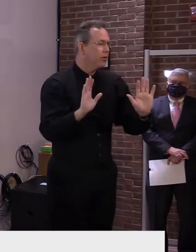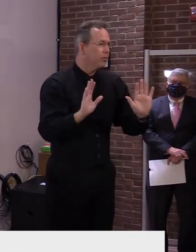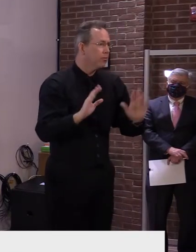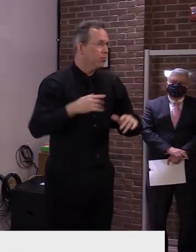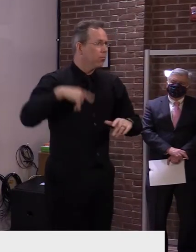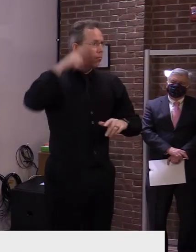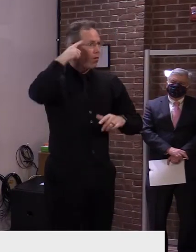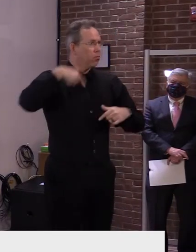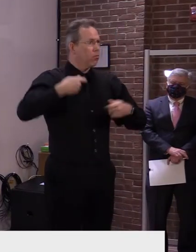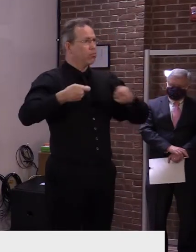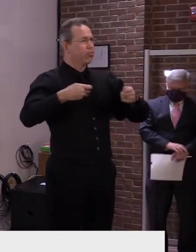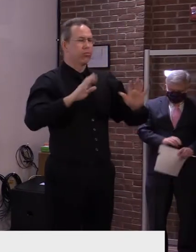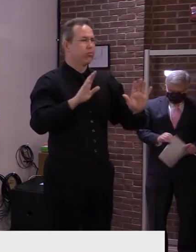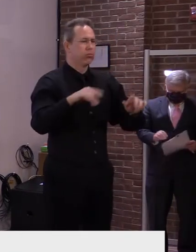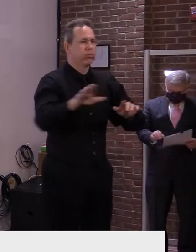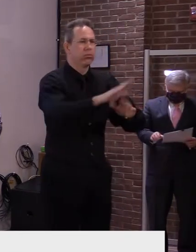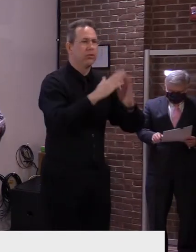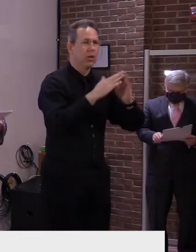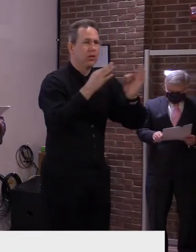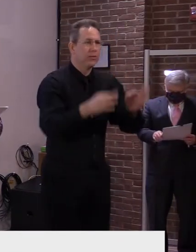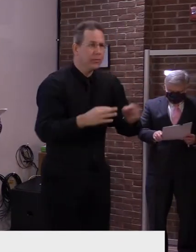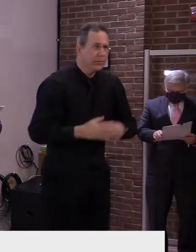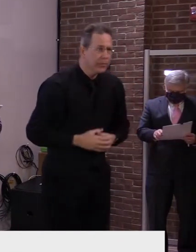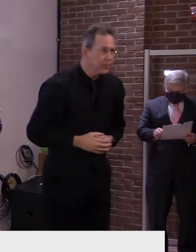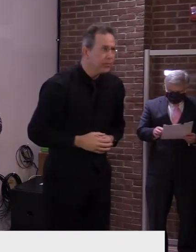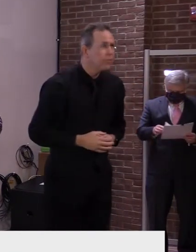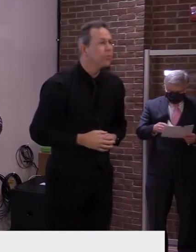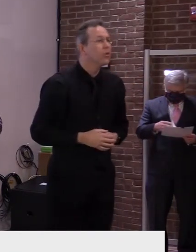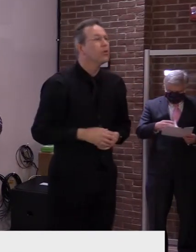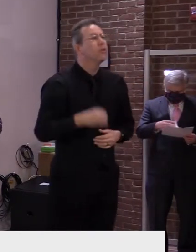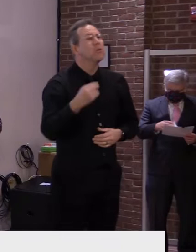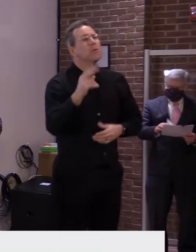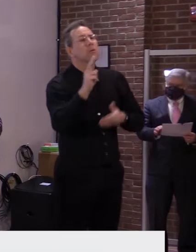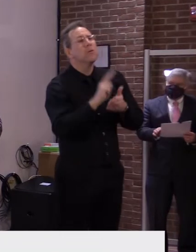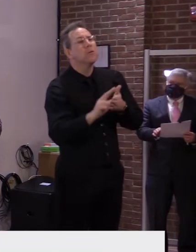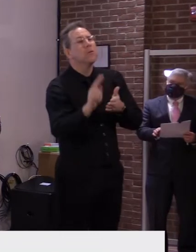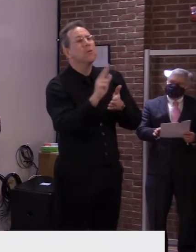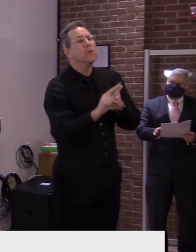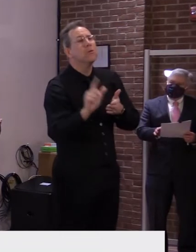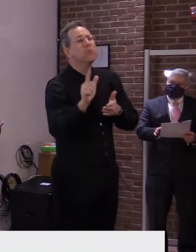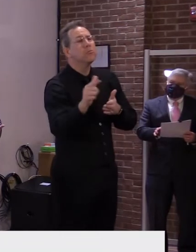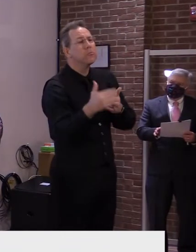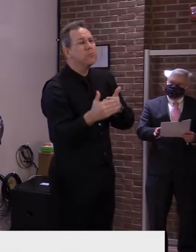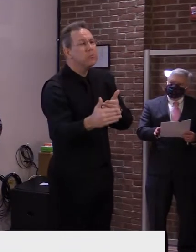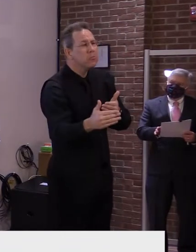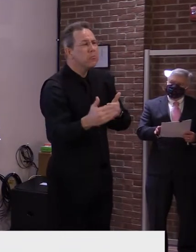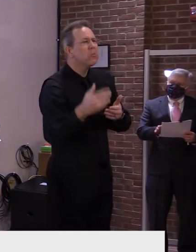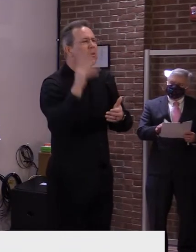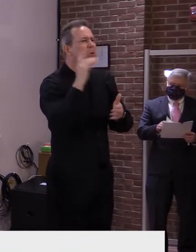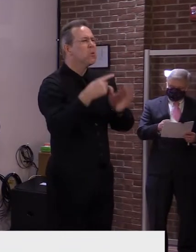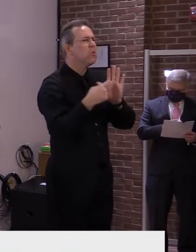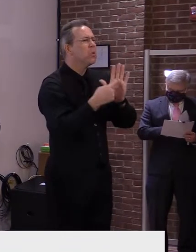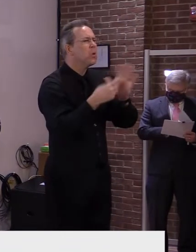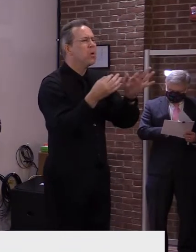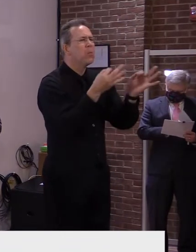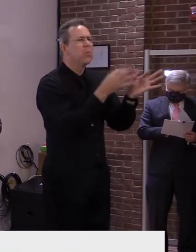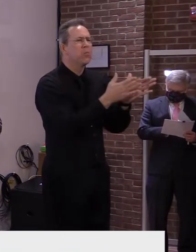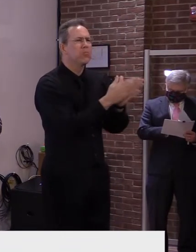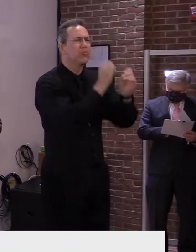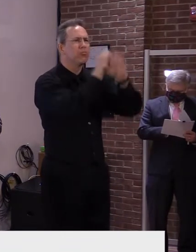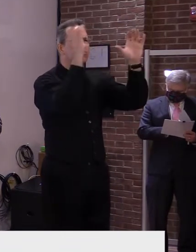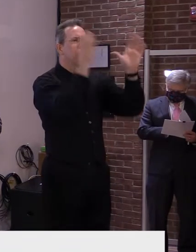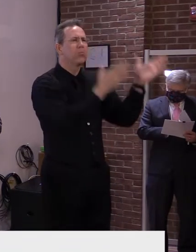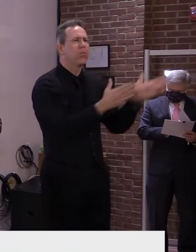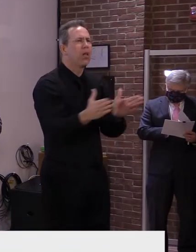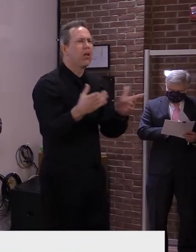next 2 to 3 weeks, I'll outline our plan for emerging from the pandemic and how we'll return to